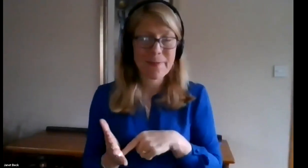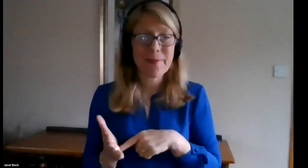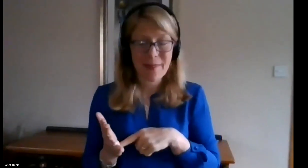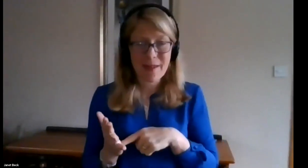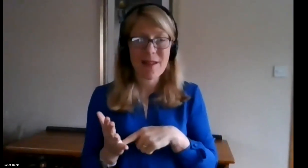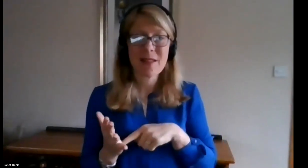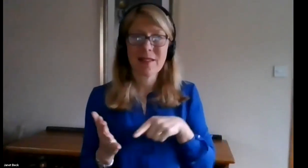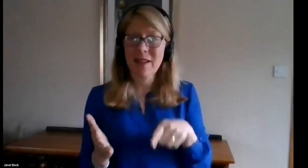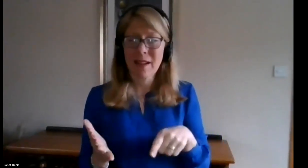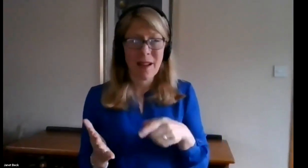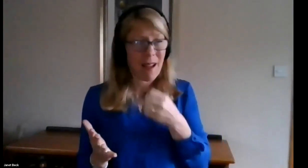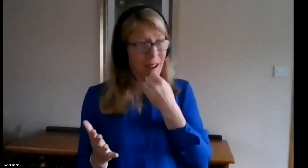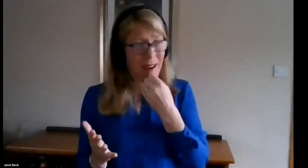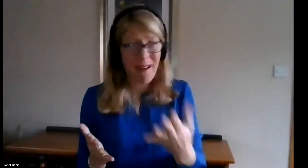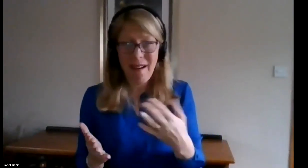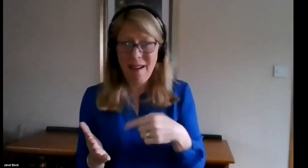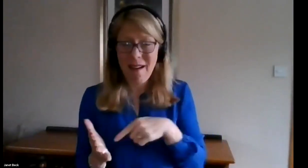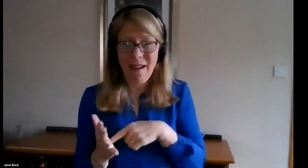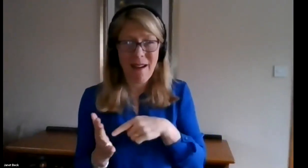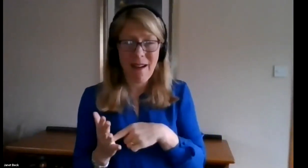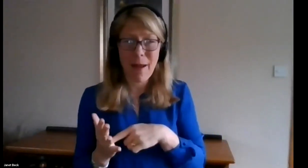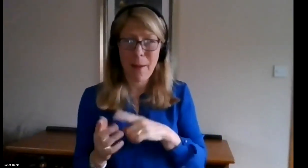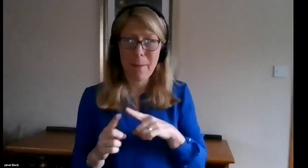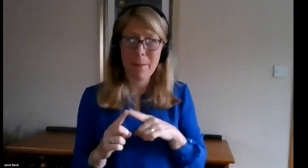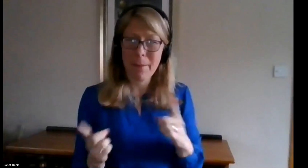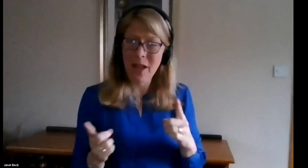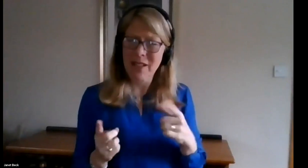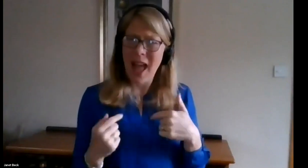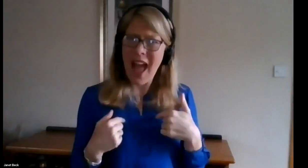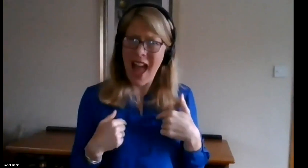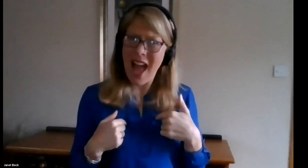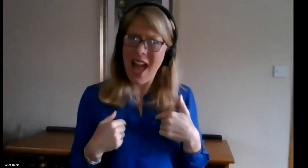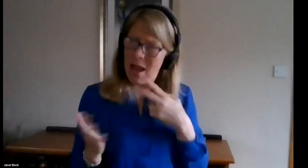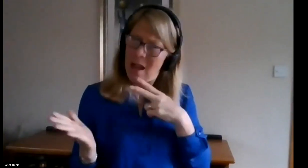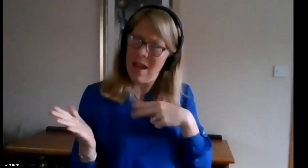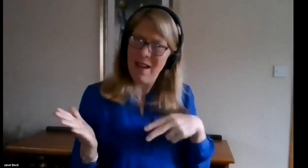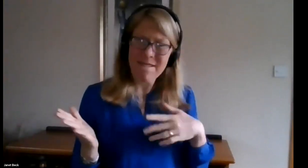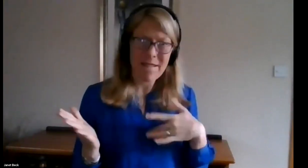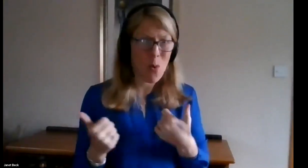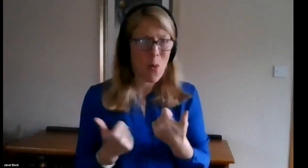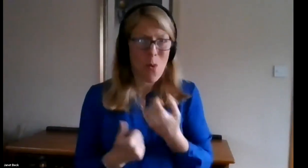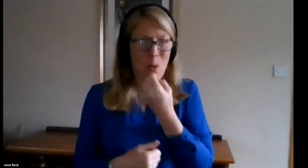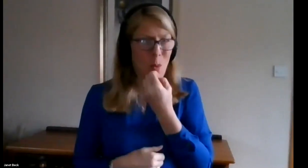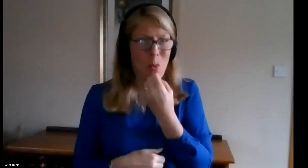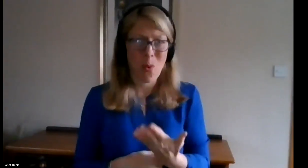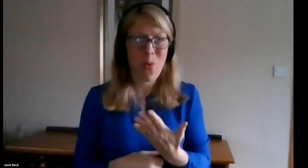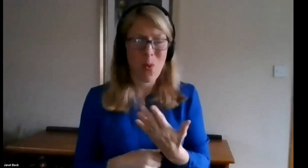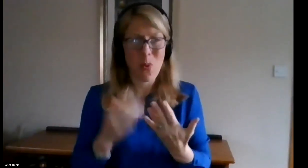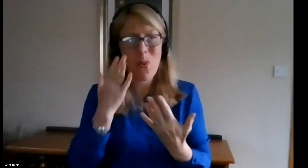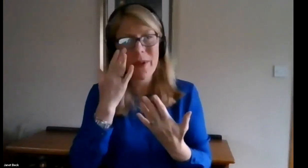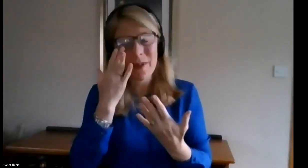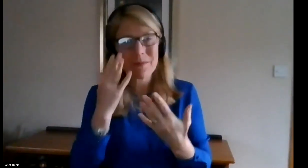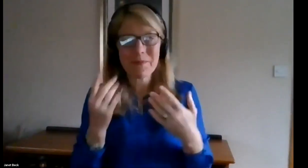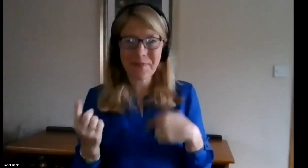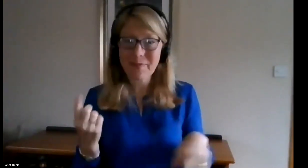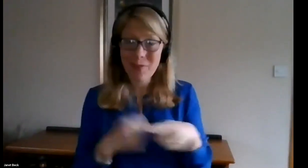ways around some of the restrictions that have been imposed on us. So I'm optimistic about the possibilities of method within and